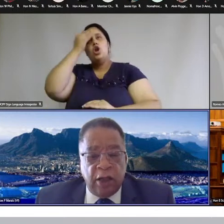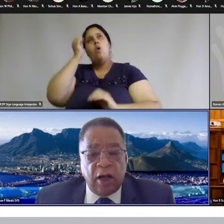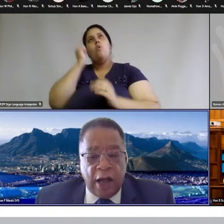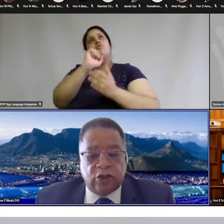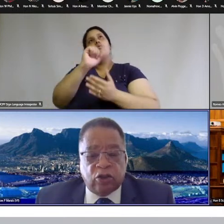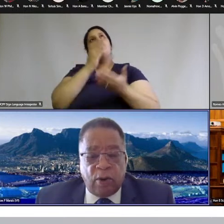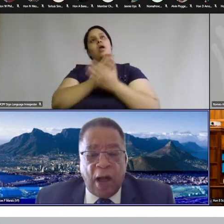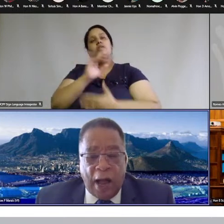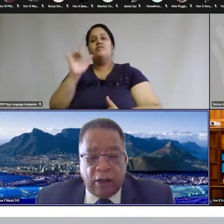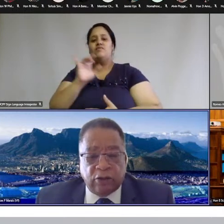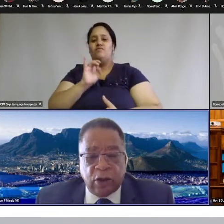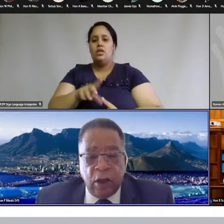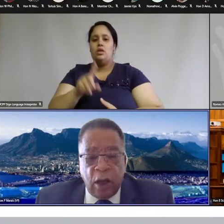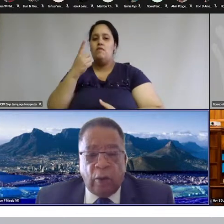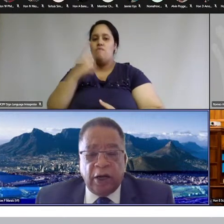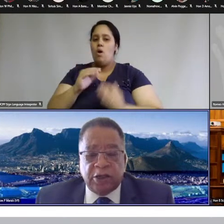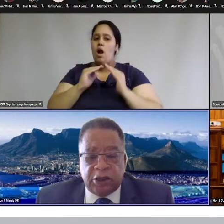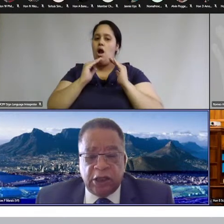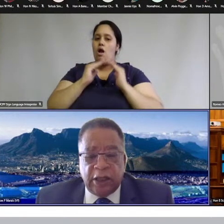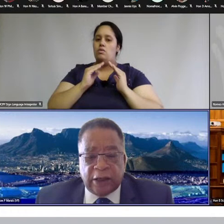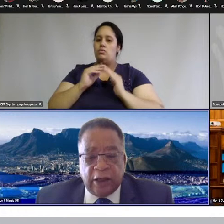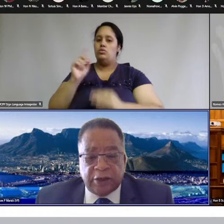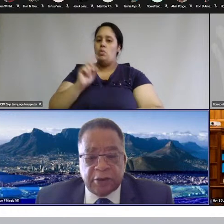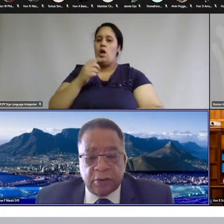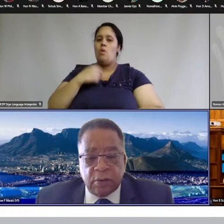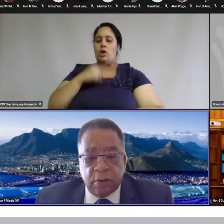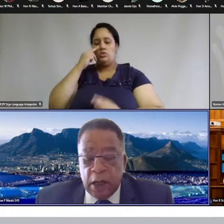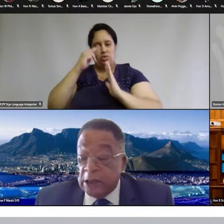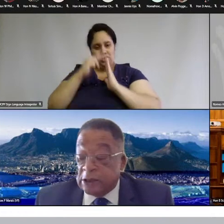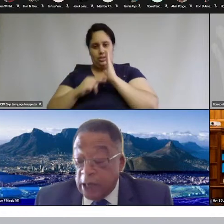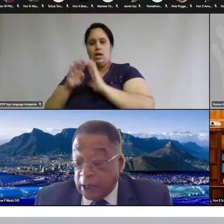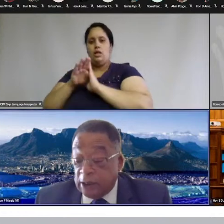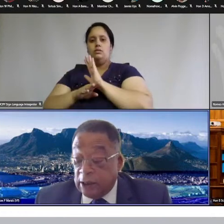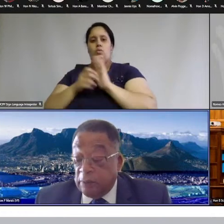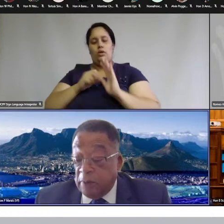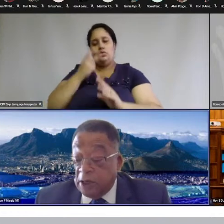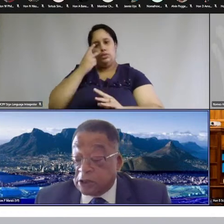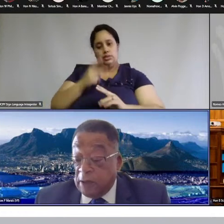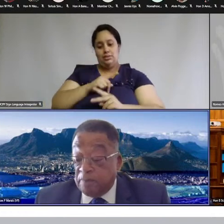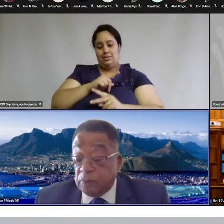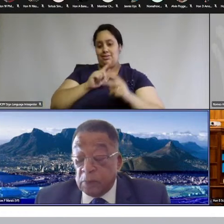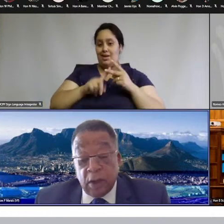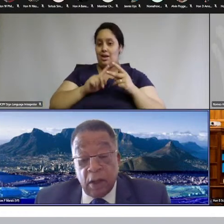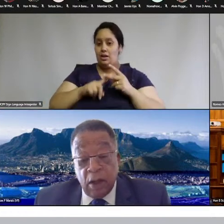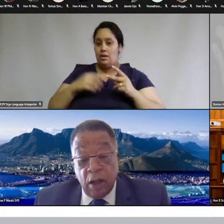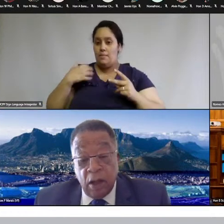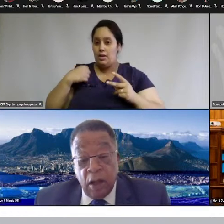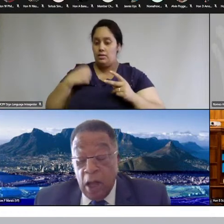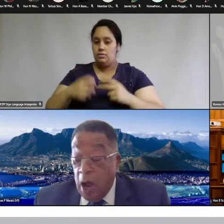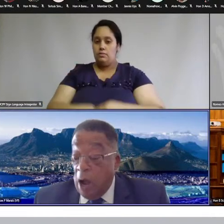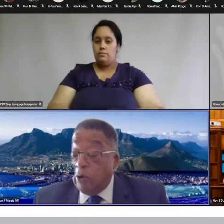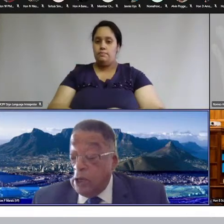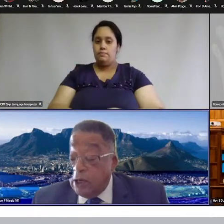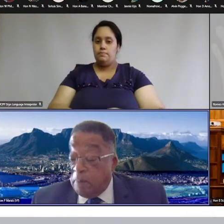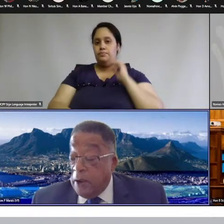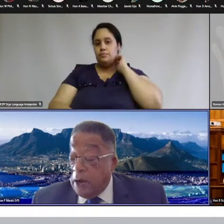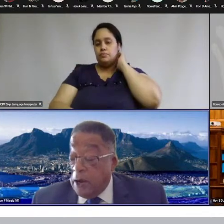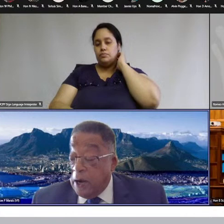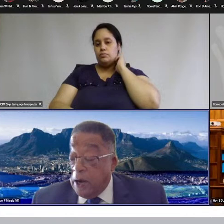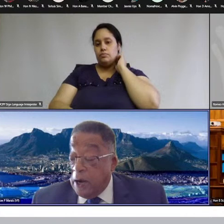rights to a house. I want to see that list. Secondly, Minister,